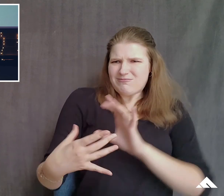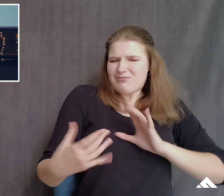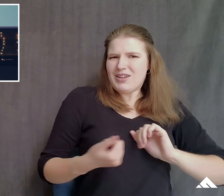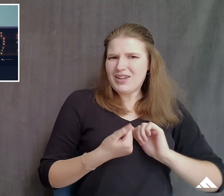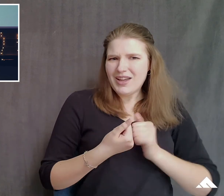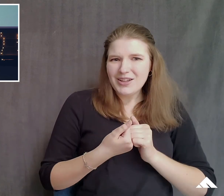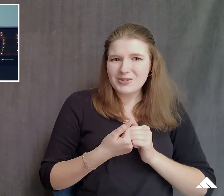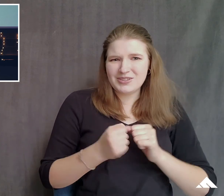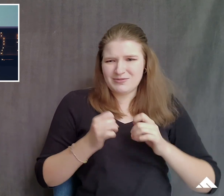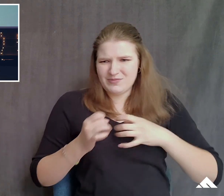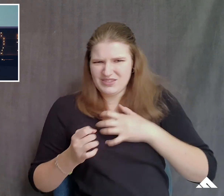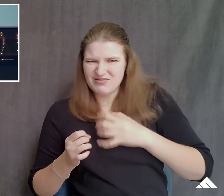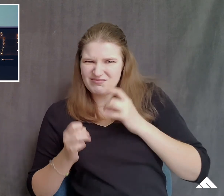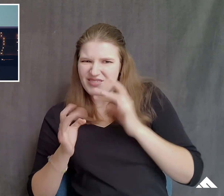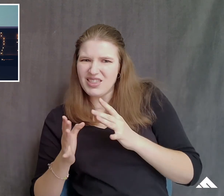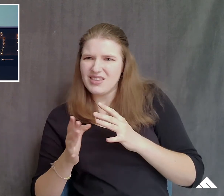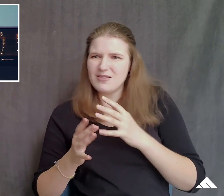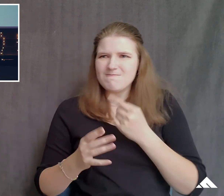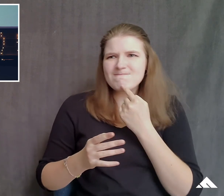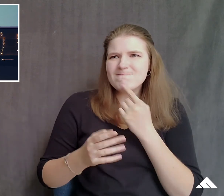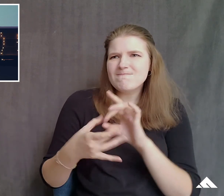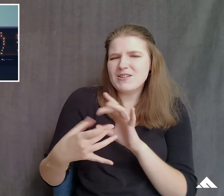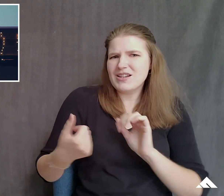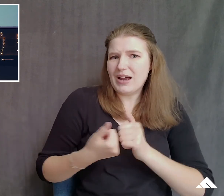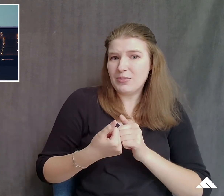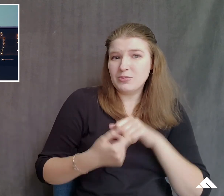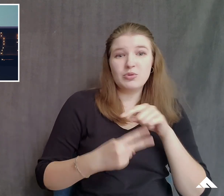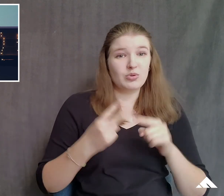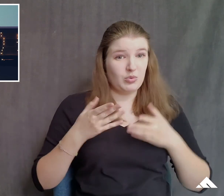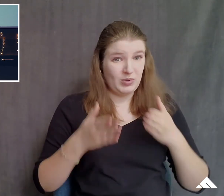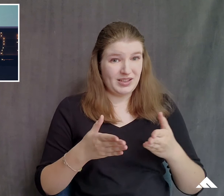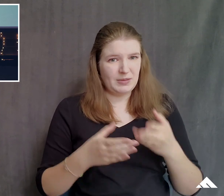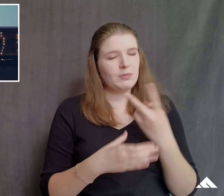of the resentment, the bitterness? There's two ways, and both of them are hard.